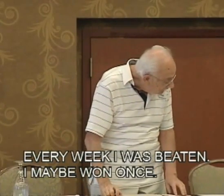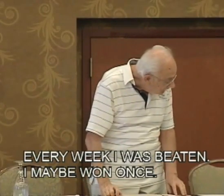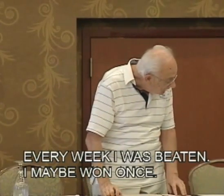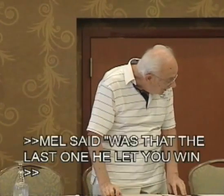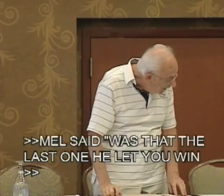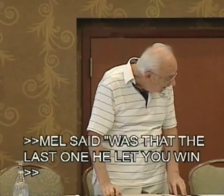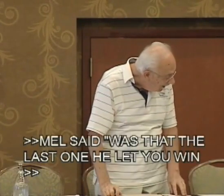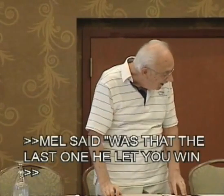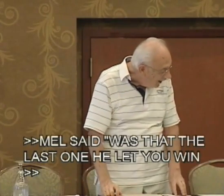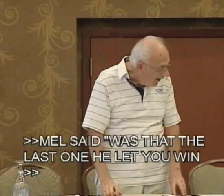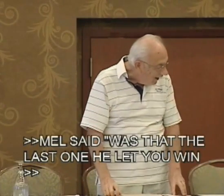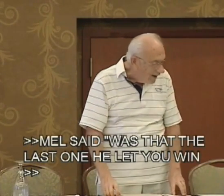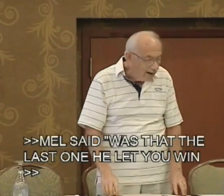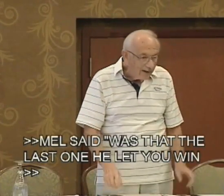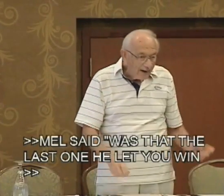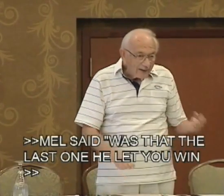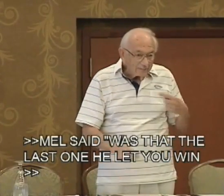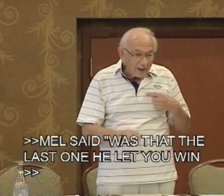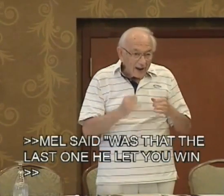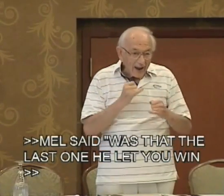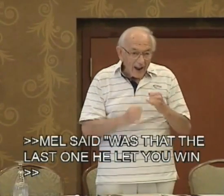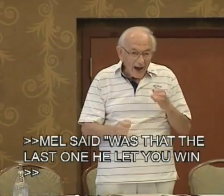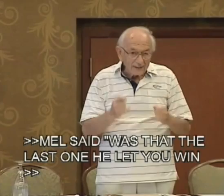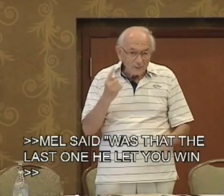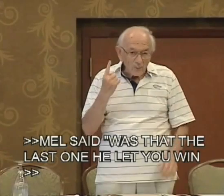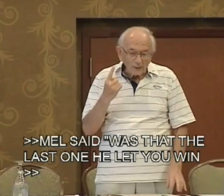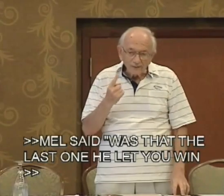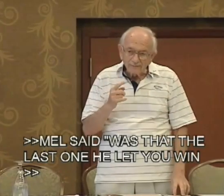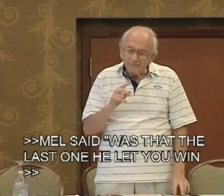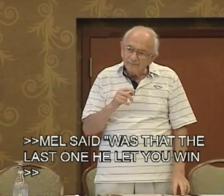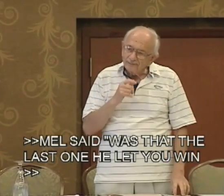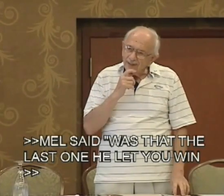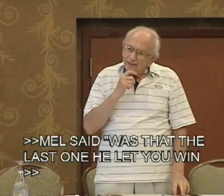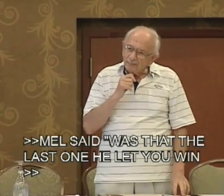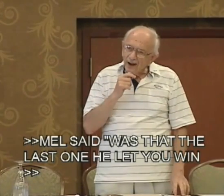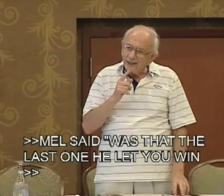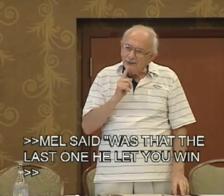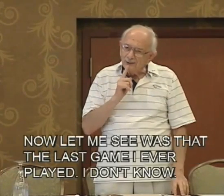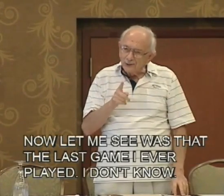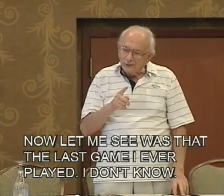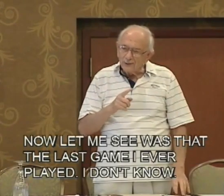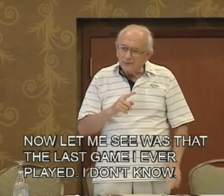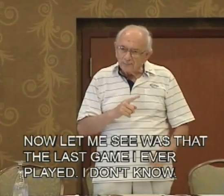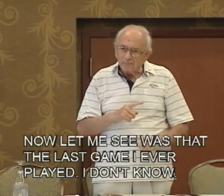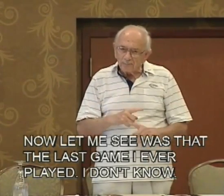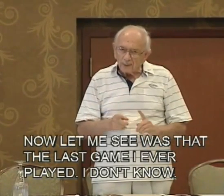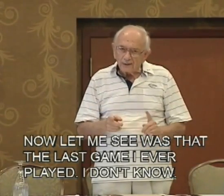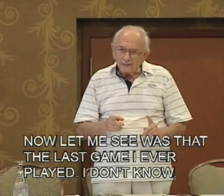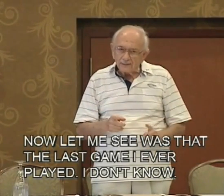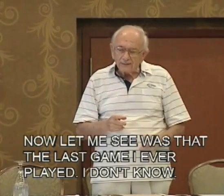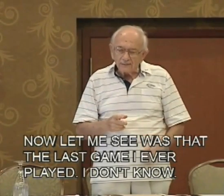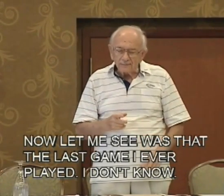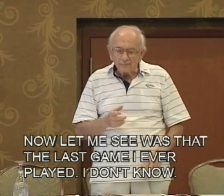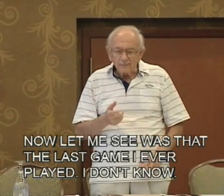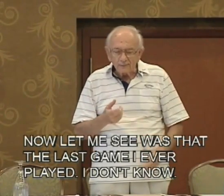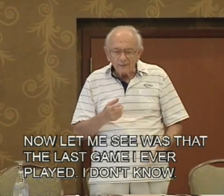Mel said was that the last one that he let you win now let me see was that the last game I ever played I don't know